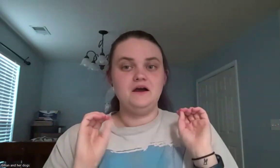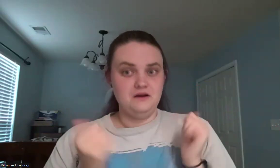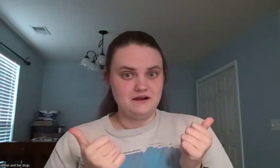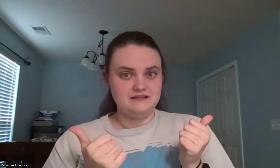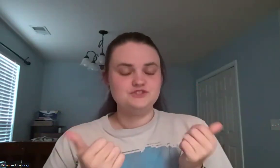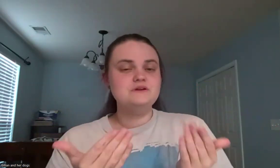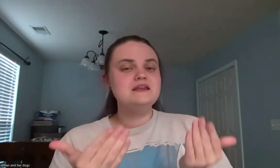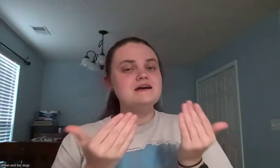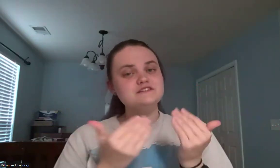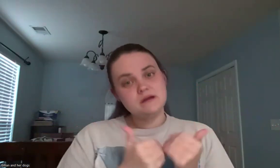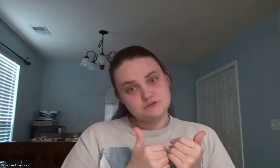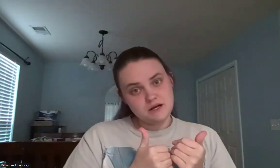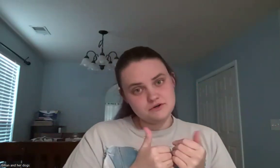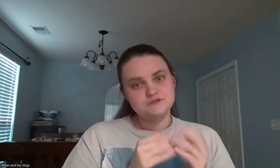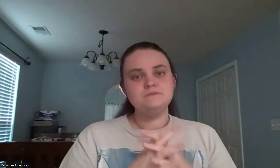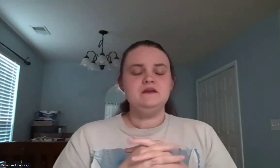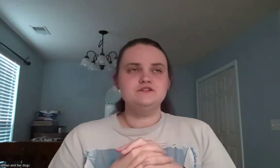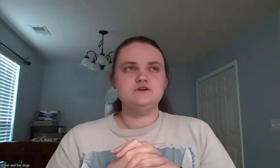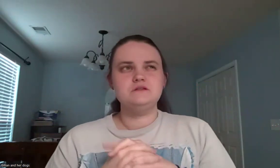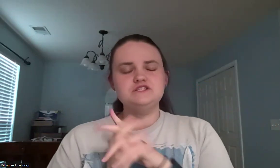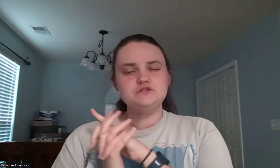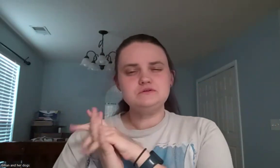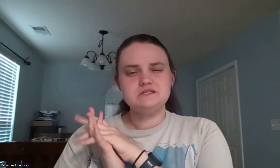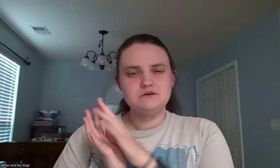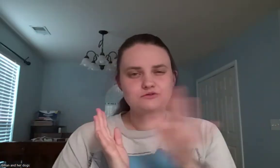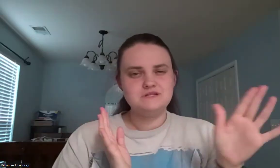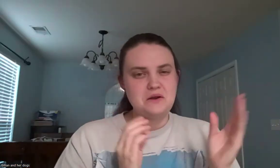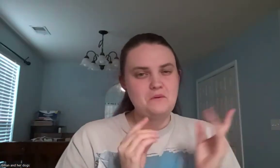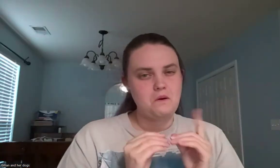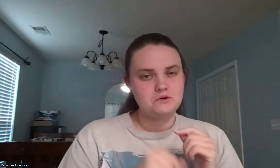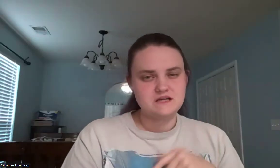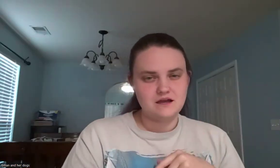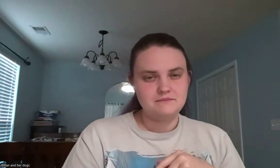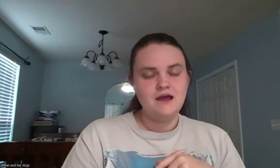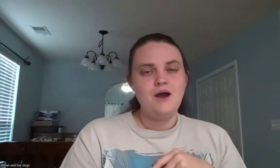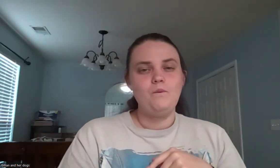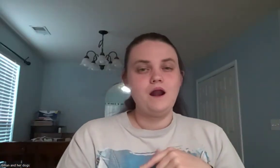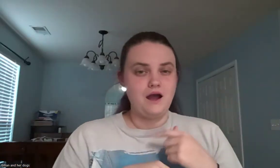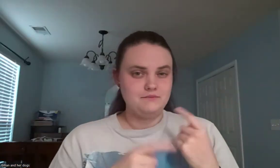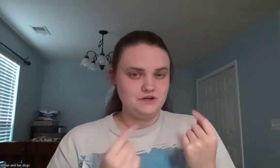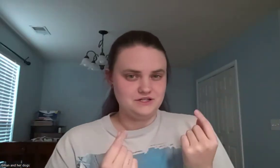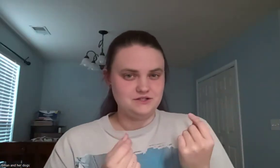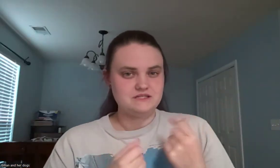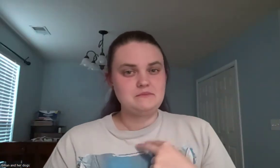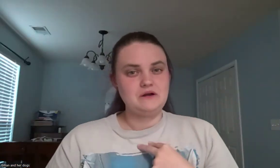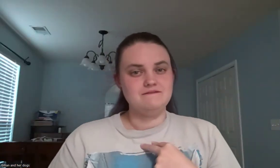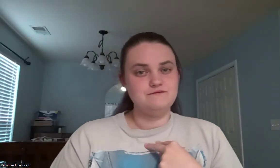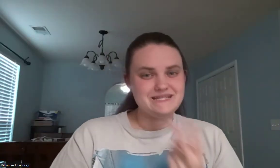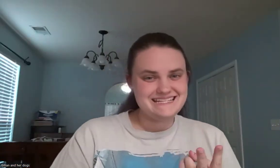All right, so now let's go back to our numbers. So let's do 0 through 10 one more time. What I'm gonna do is I'm gonna voice it